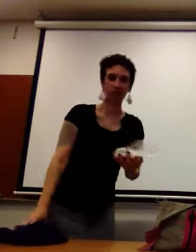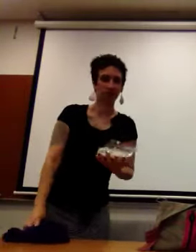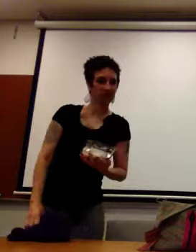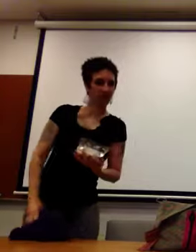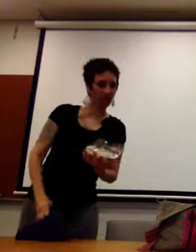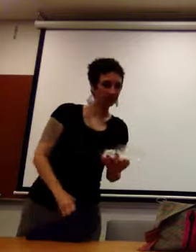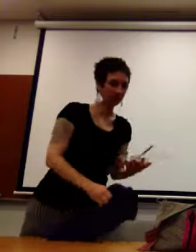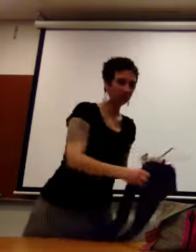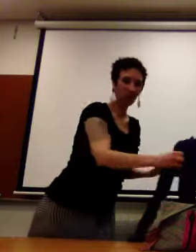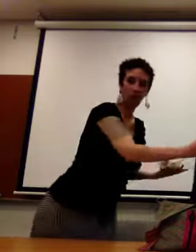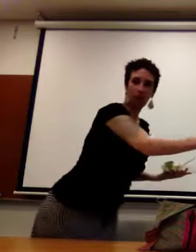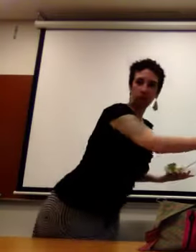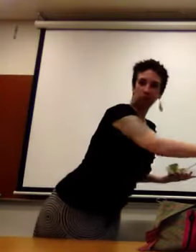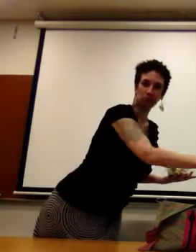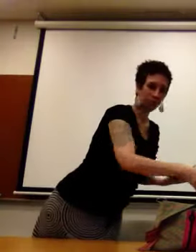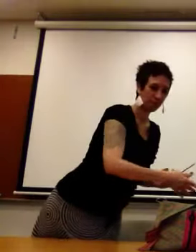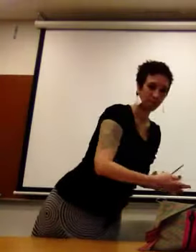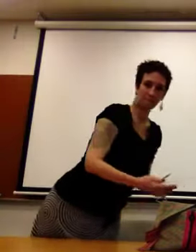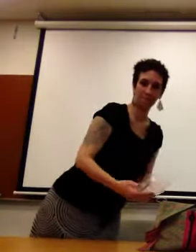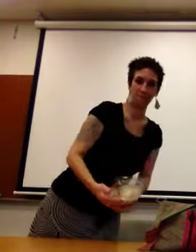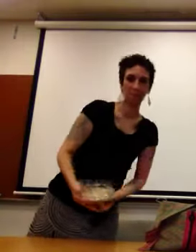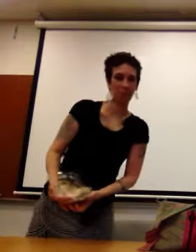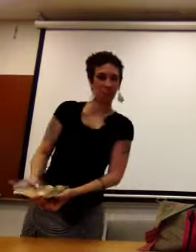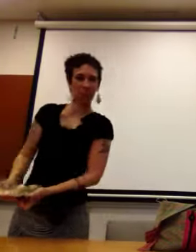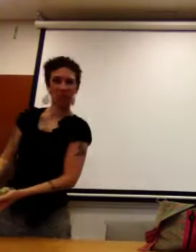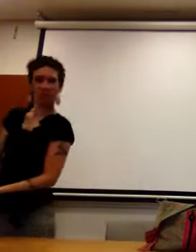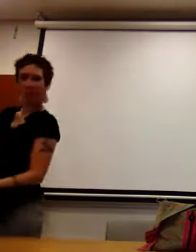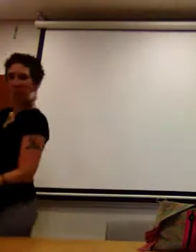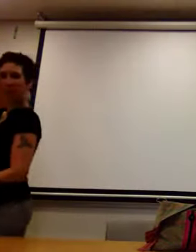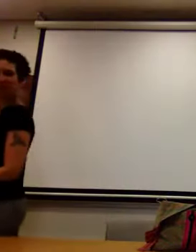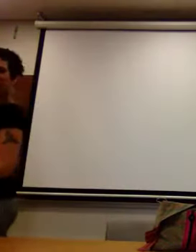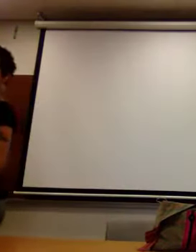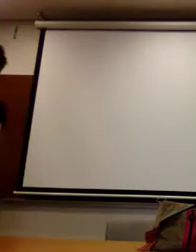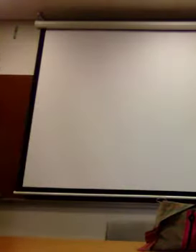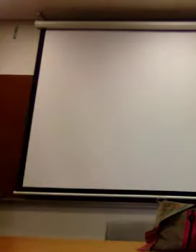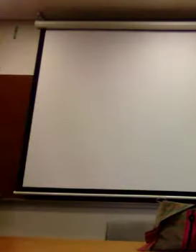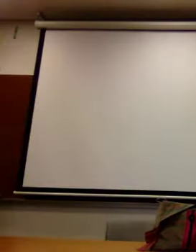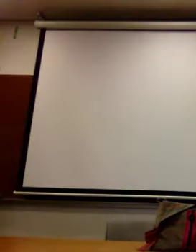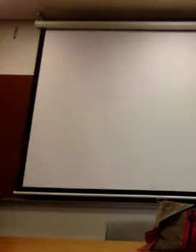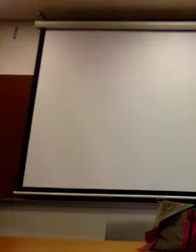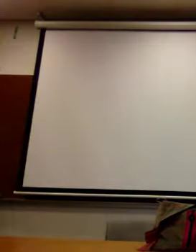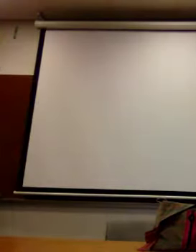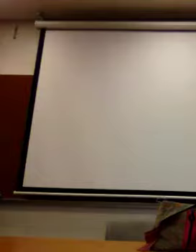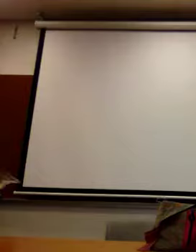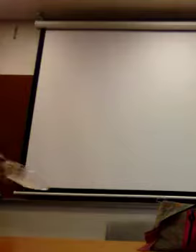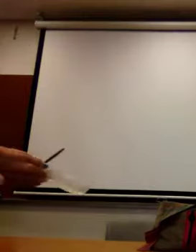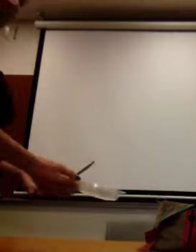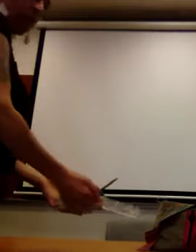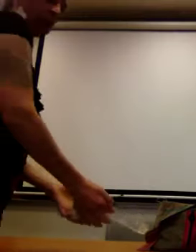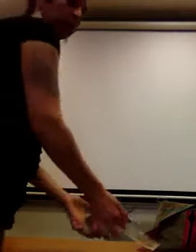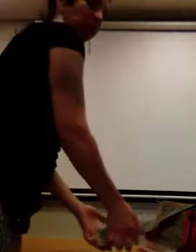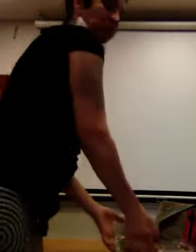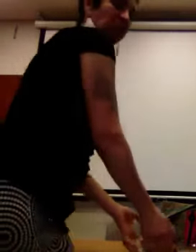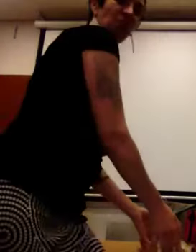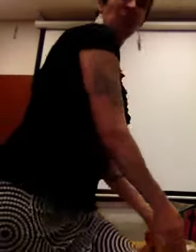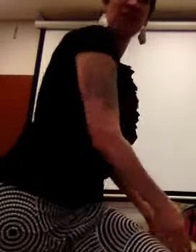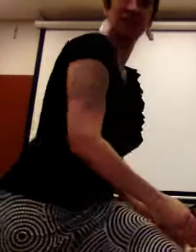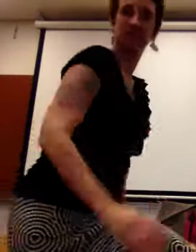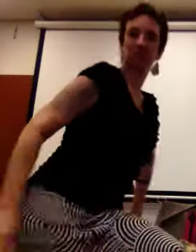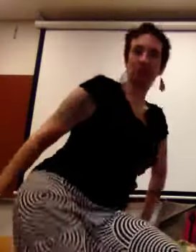Oh my gosh. She's not back. You haven't taken your eyes off of me. I feel